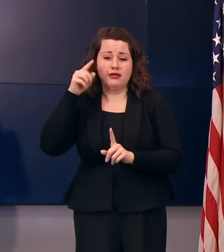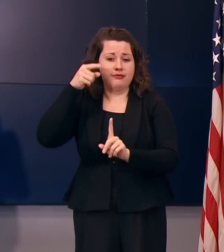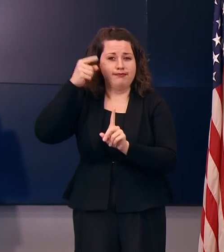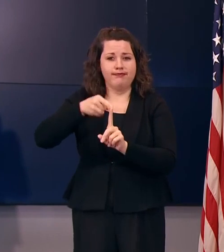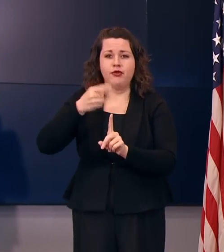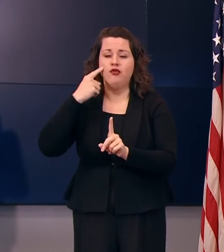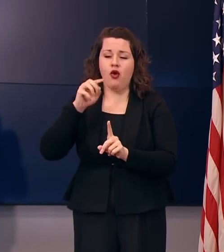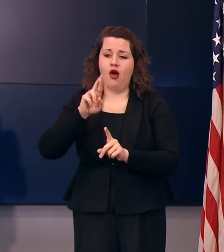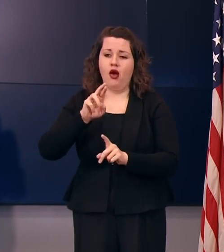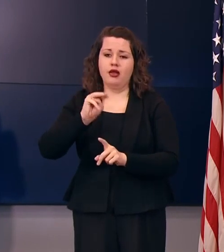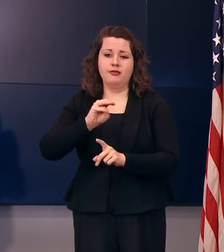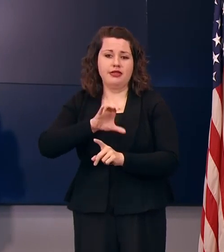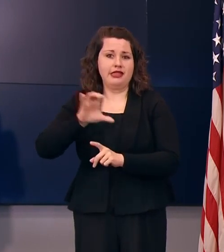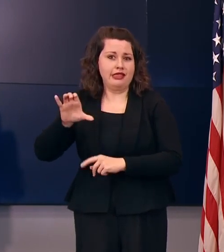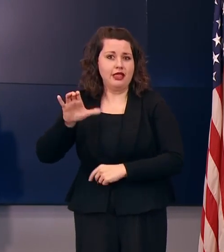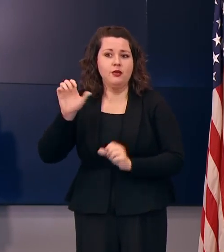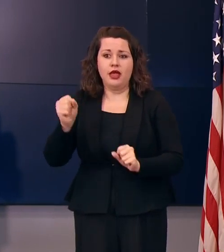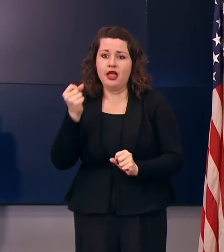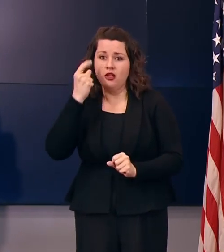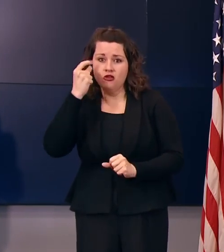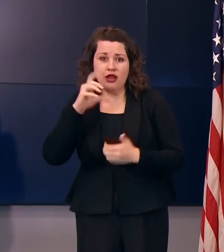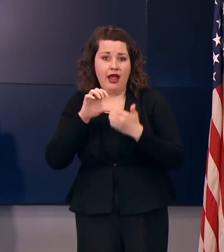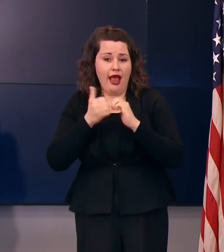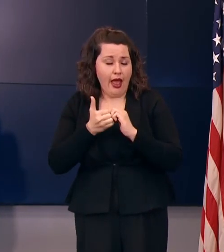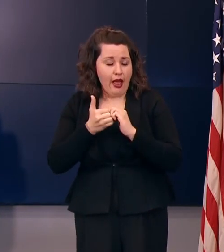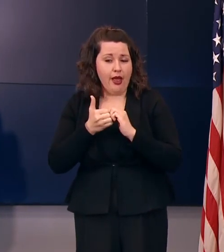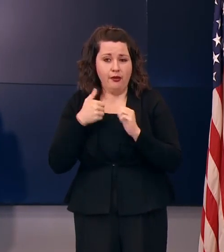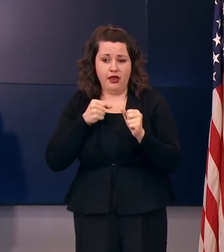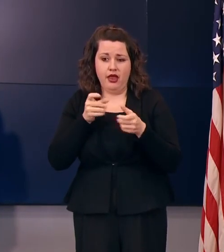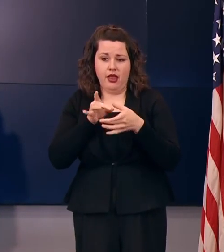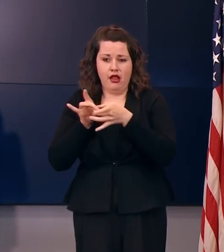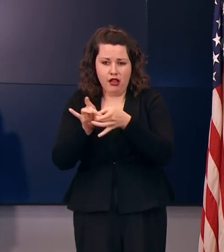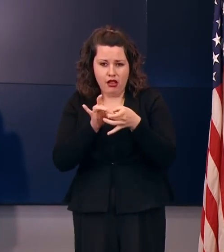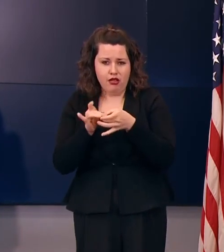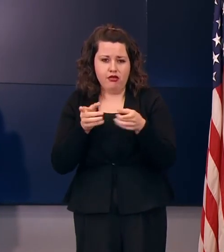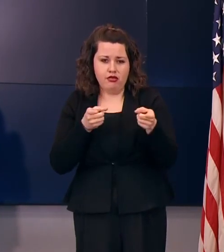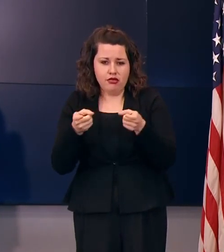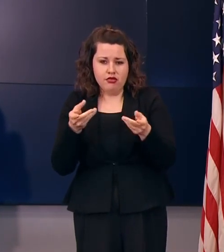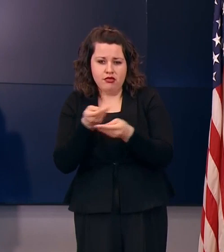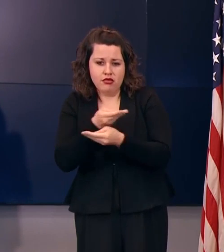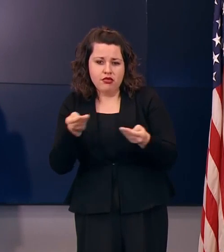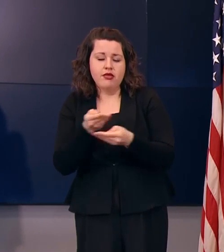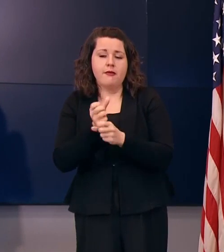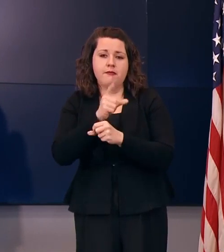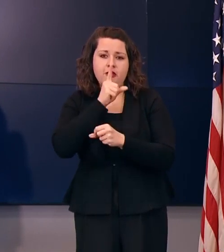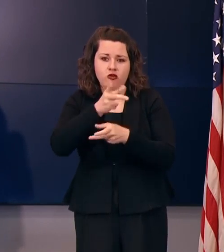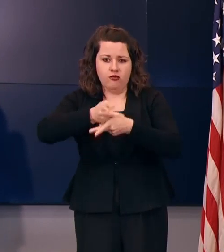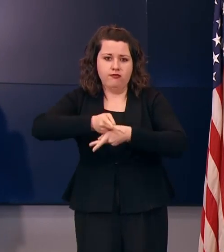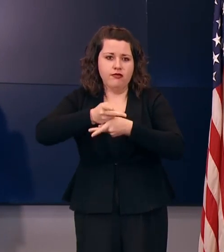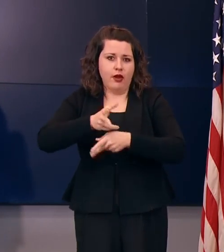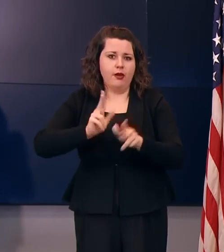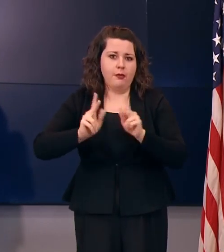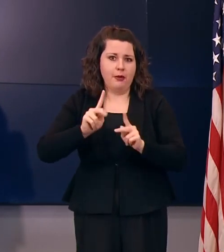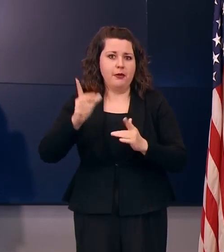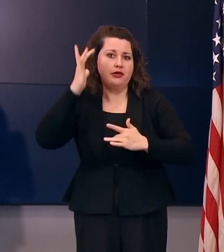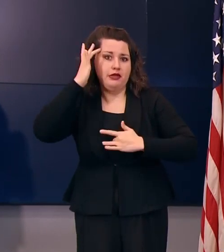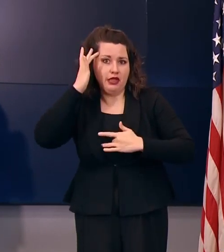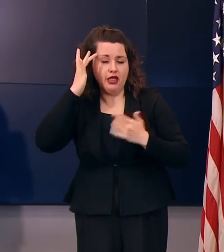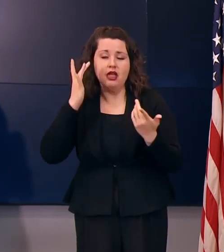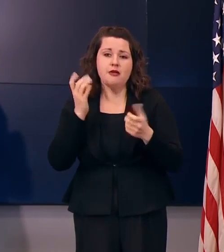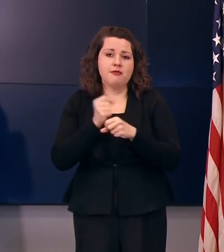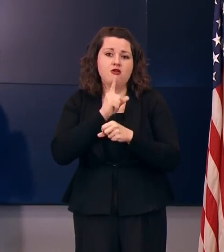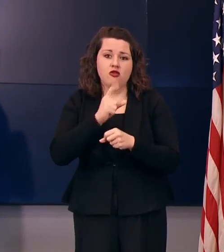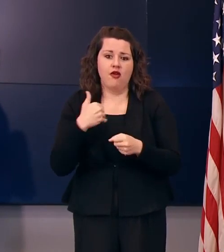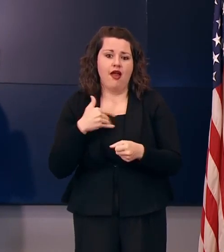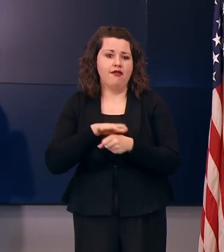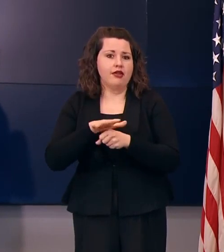the RMCCs, to understand how we can coordinate, facilitate, take care of Iowans, make sure that we have the proper equipment and that we're not